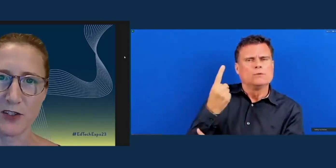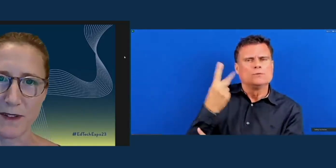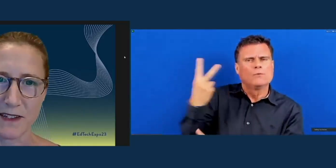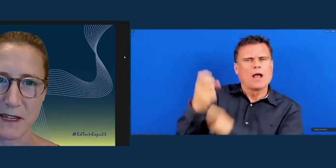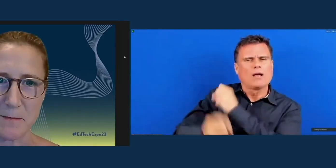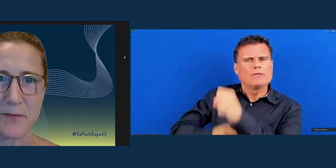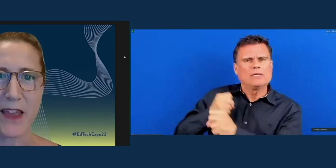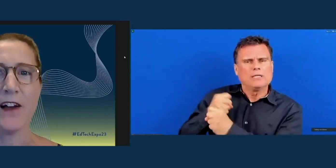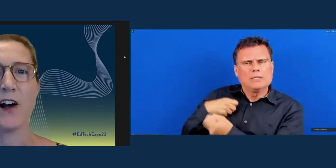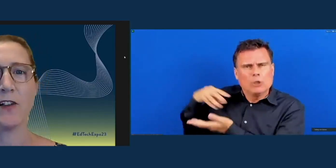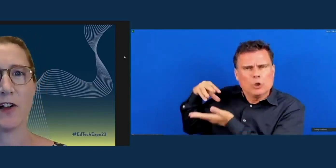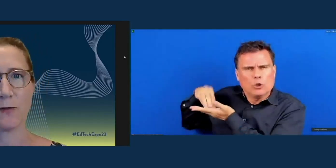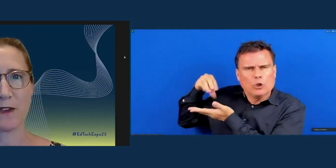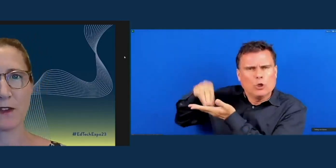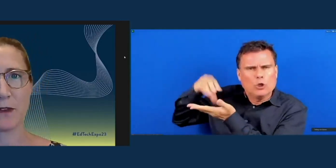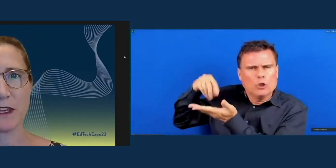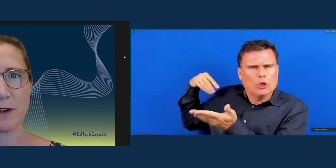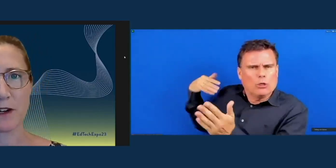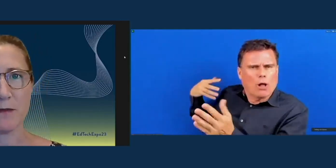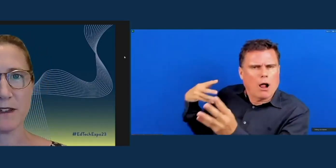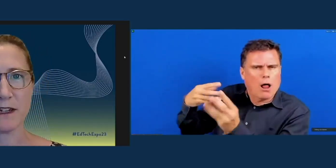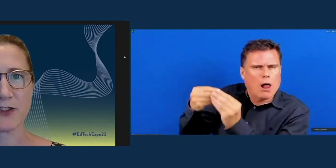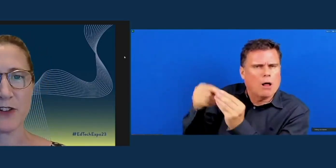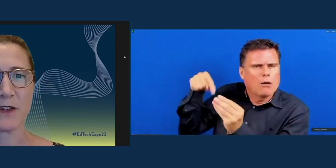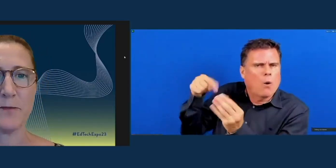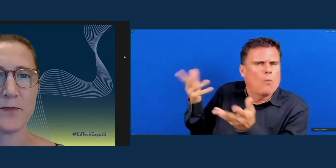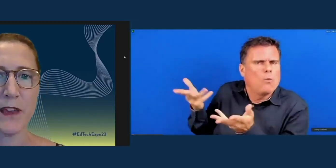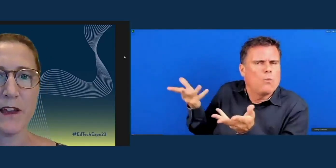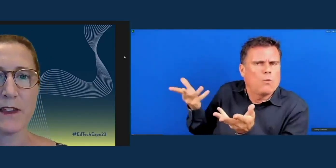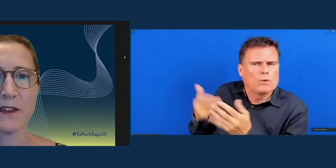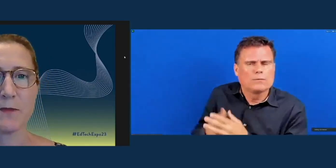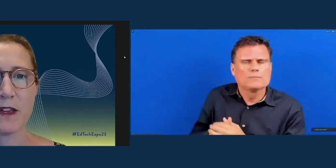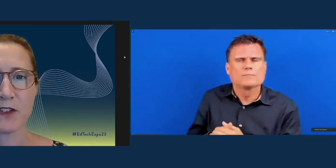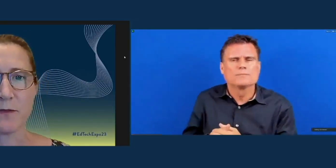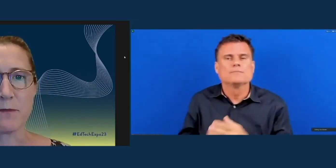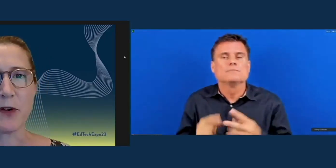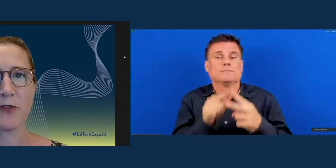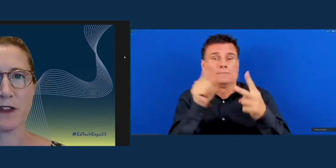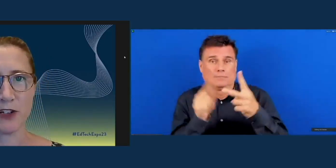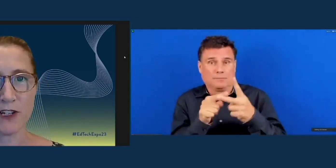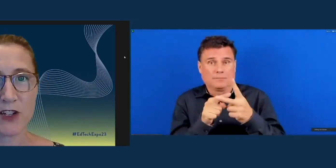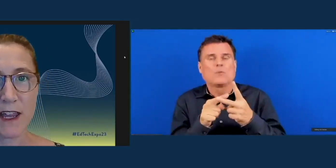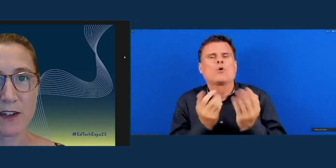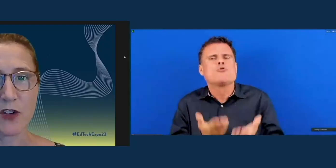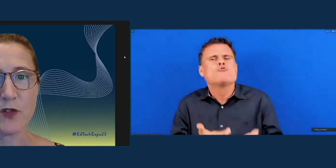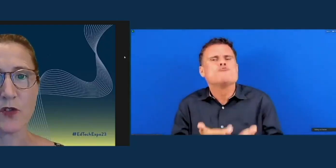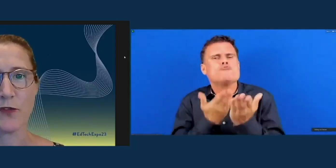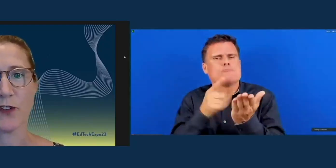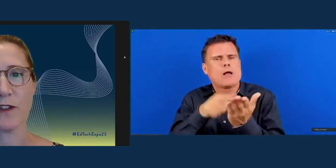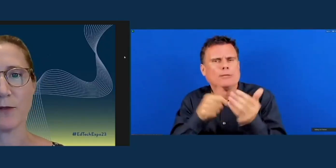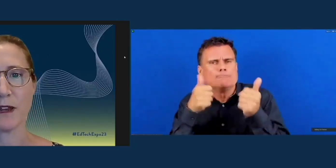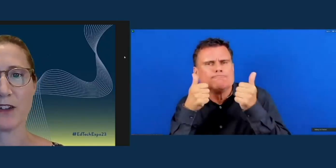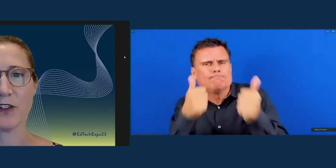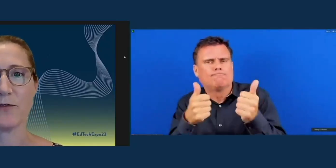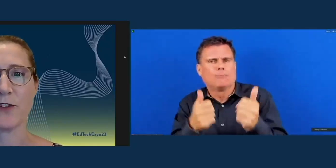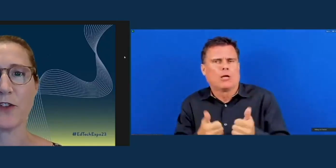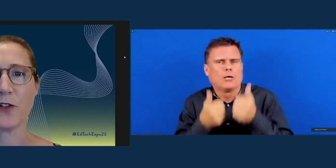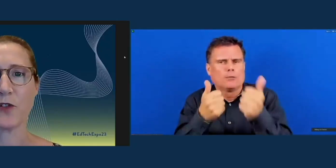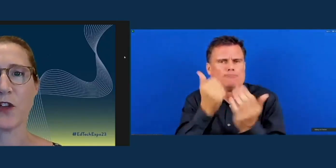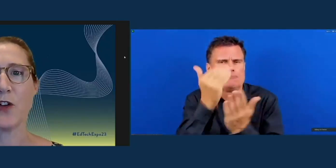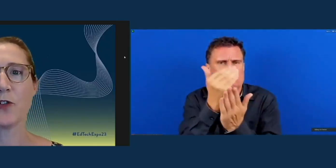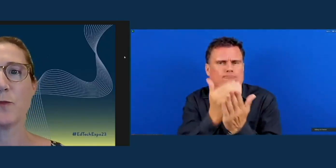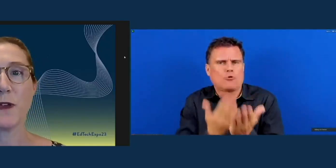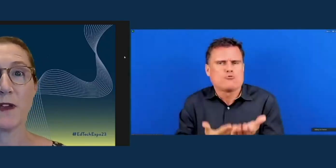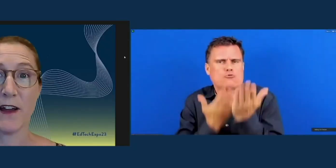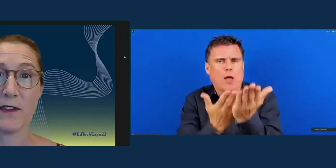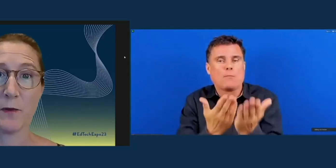Challenge Management Team, along with some key recommendations. This is meant to be both encouraging and useful information for